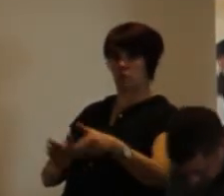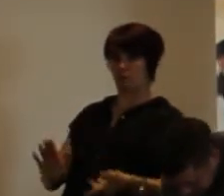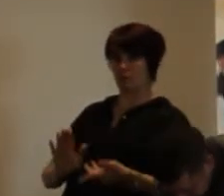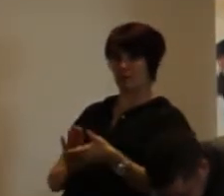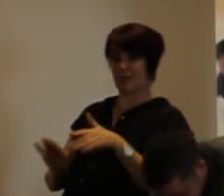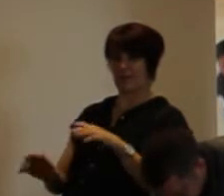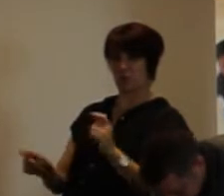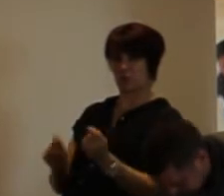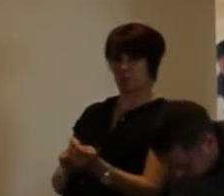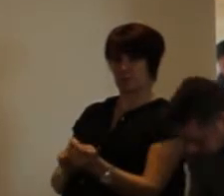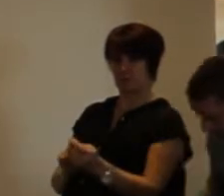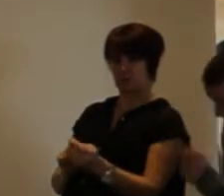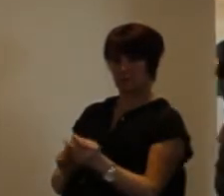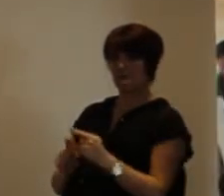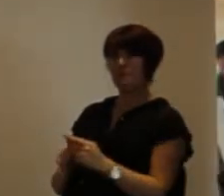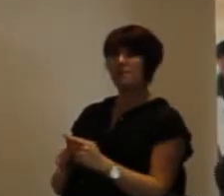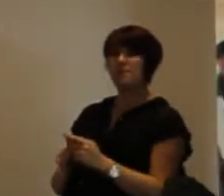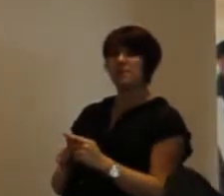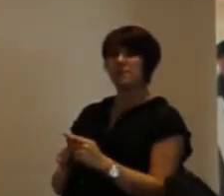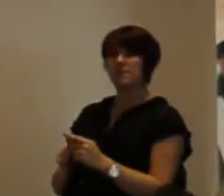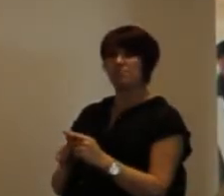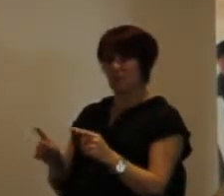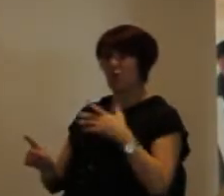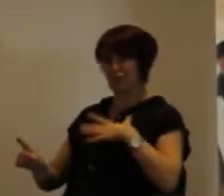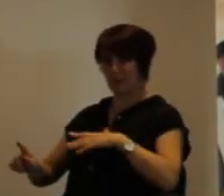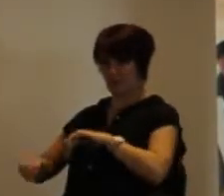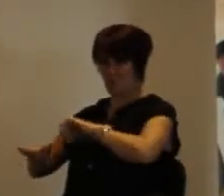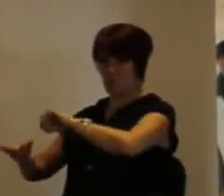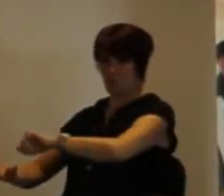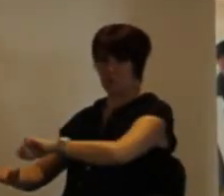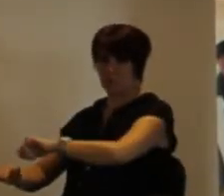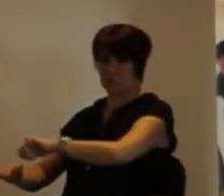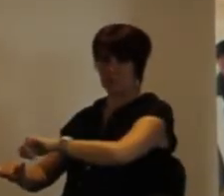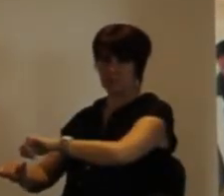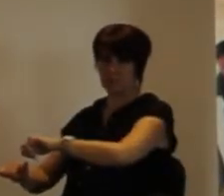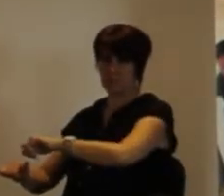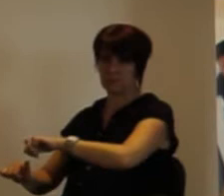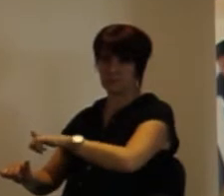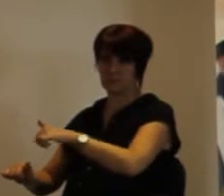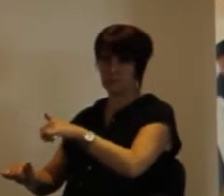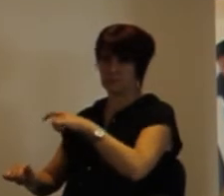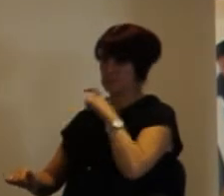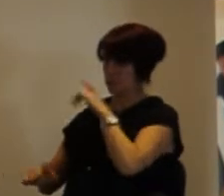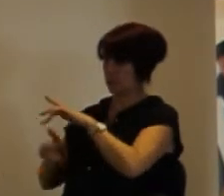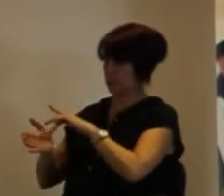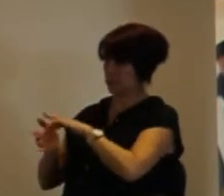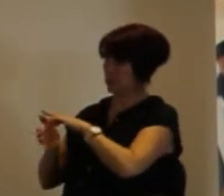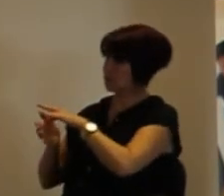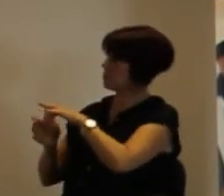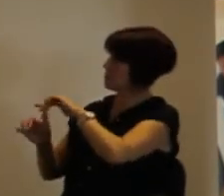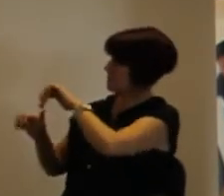adjustment, but you must have authorization to do that. There must be an authority within the centre, whether